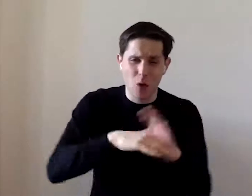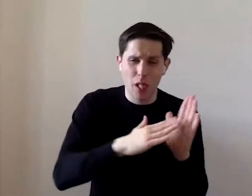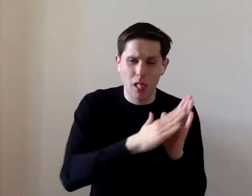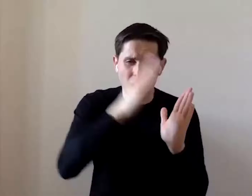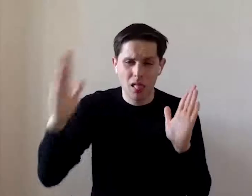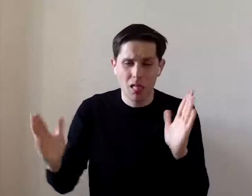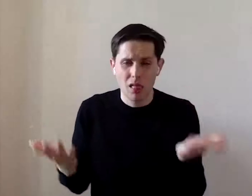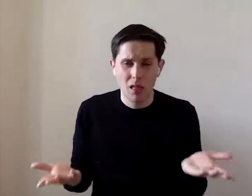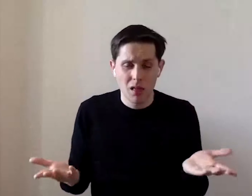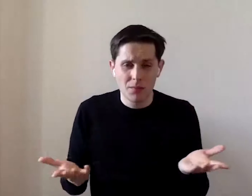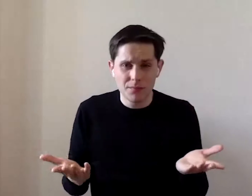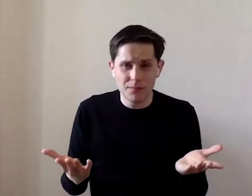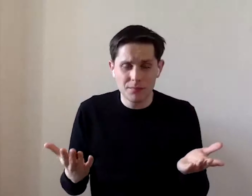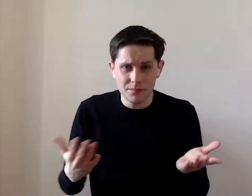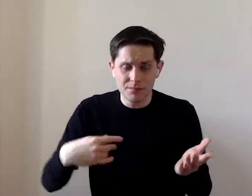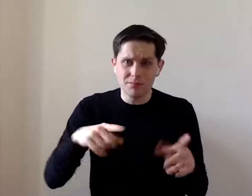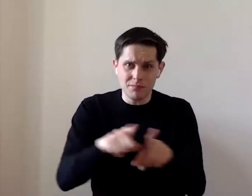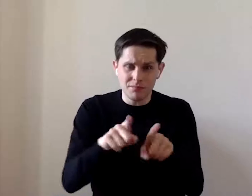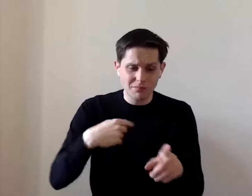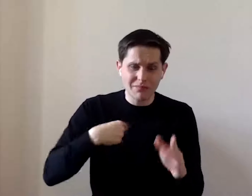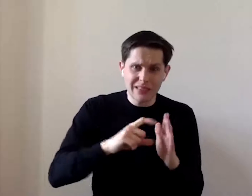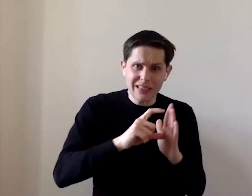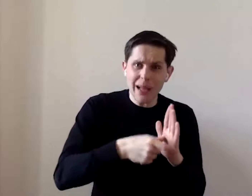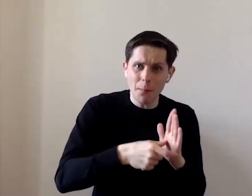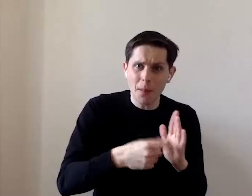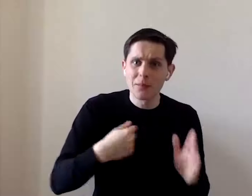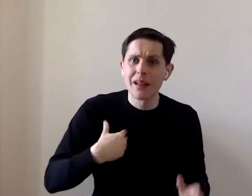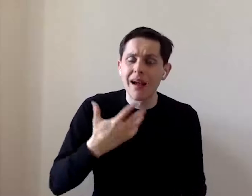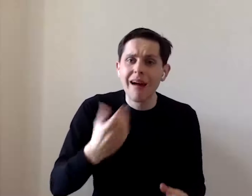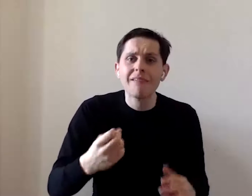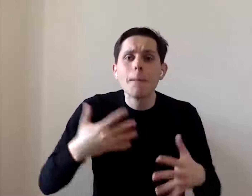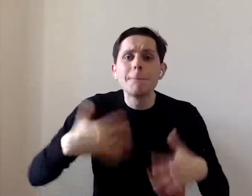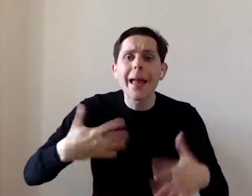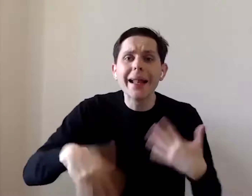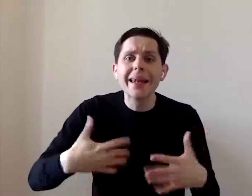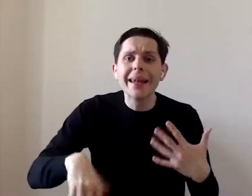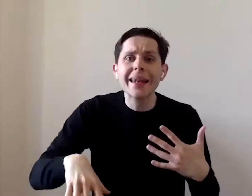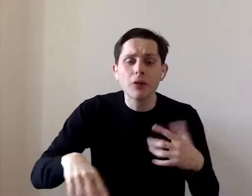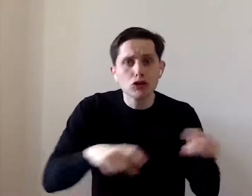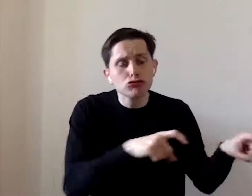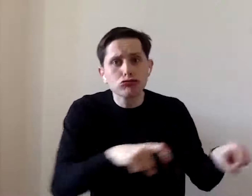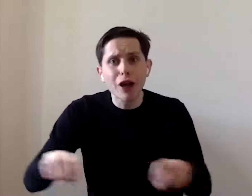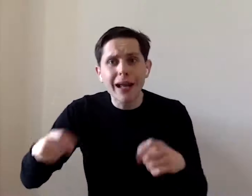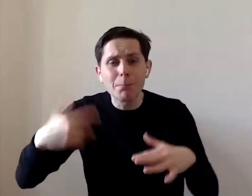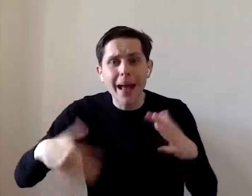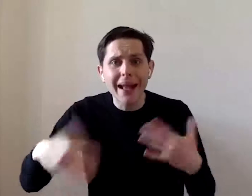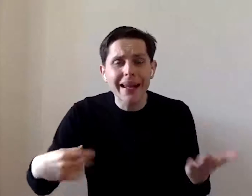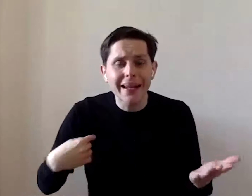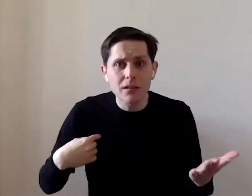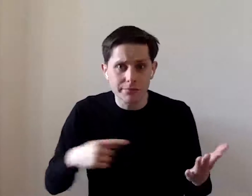doing a full-time course, you don't have a day a week. And I've got a disability, but I also have a chronic pain that goes with that. And